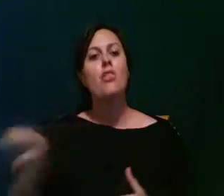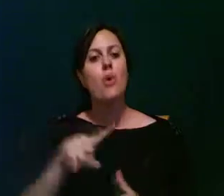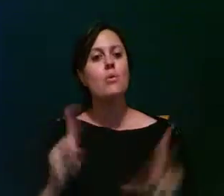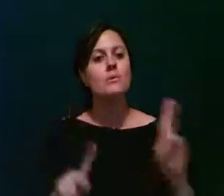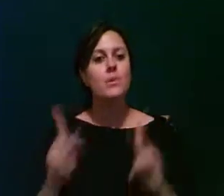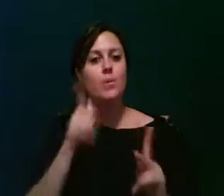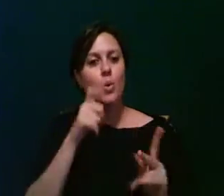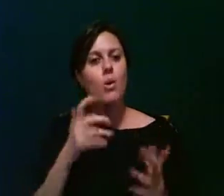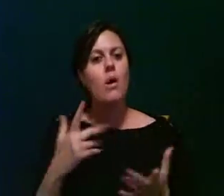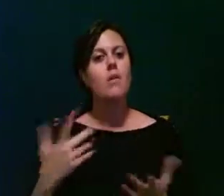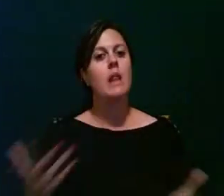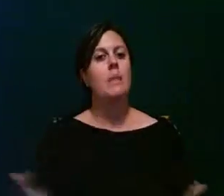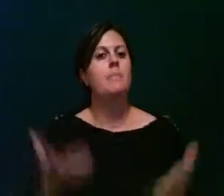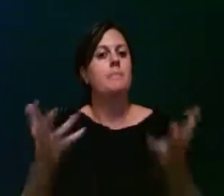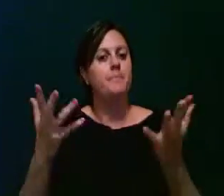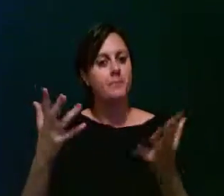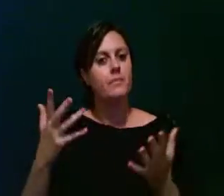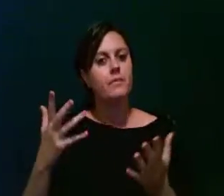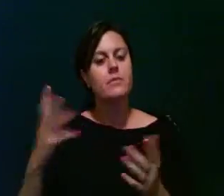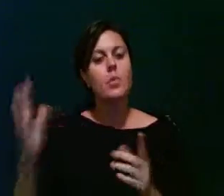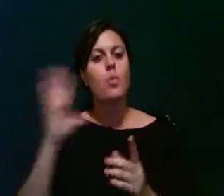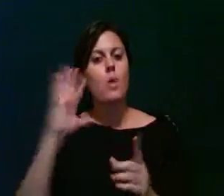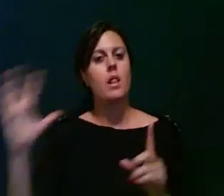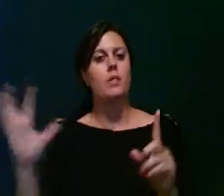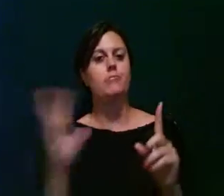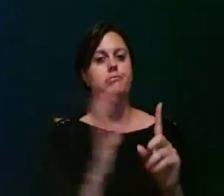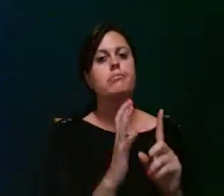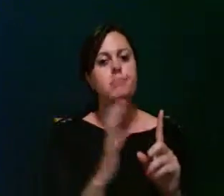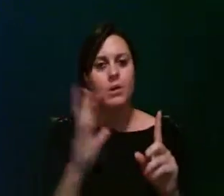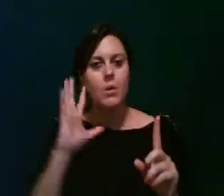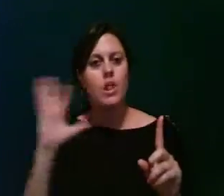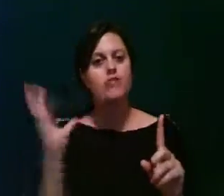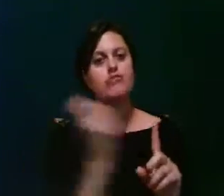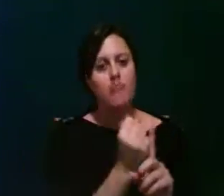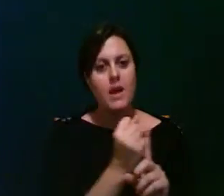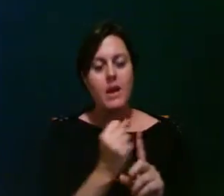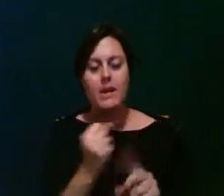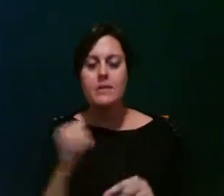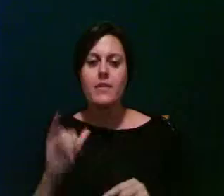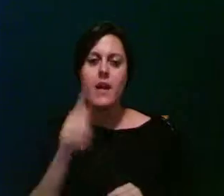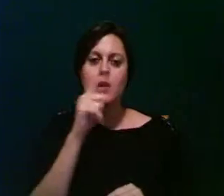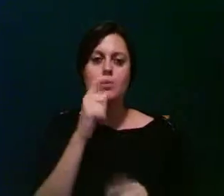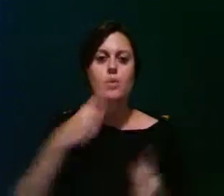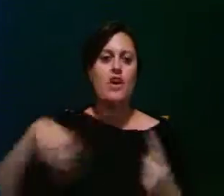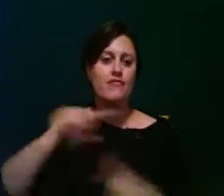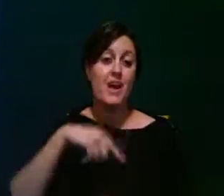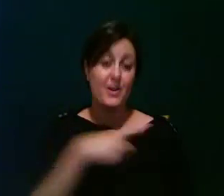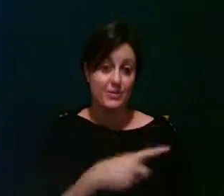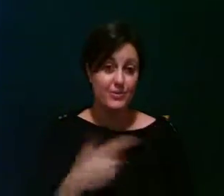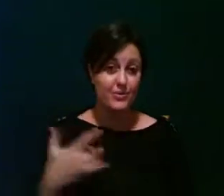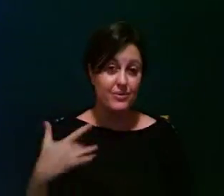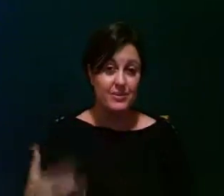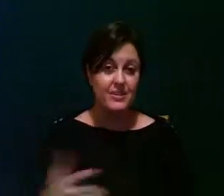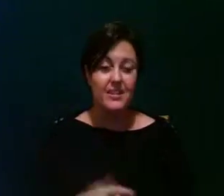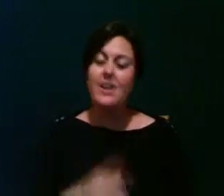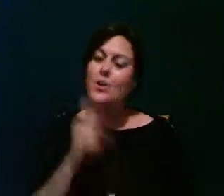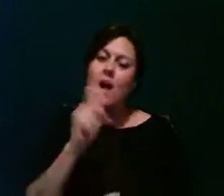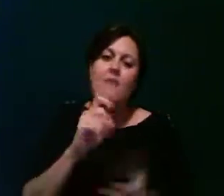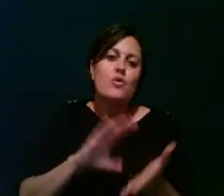entourage that you really find yourself surrounded with the most. And just to kind of forgive the others for not being wiser